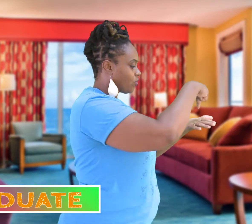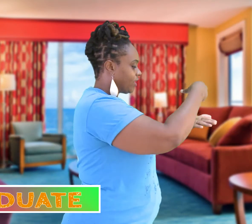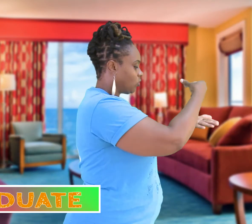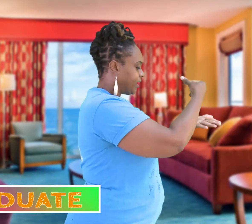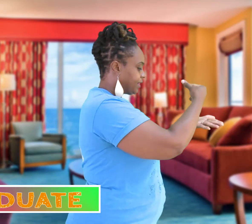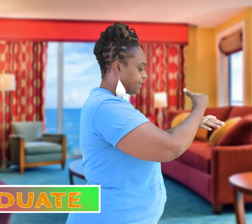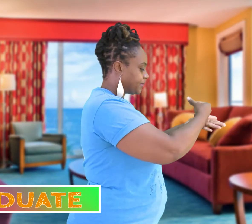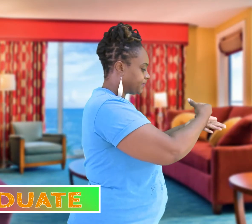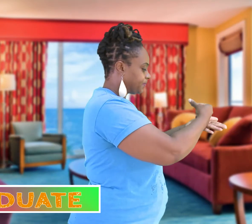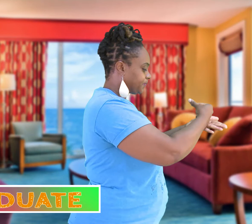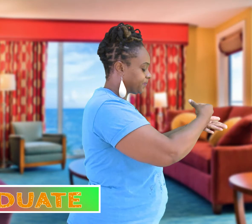Graduate.